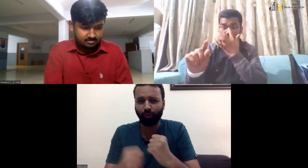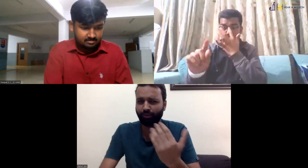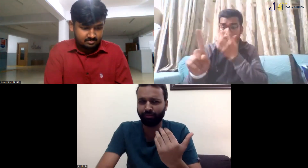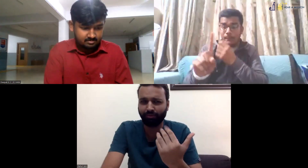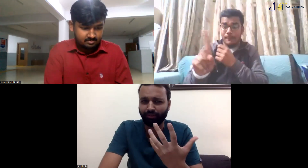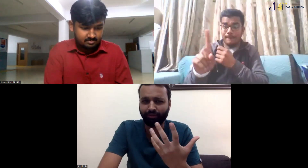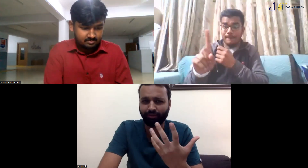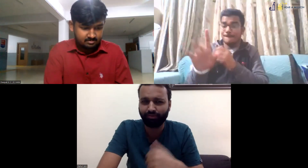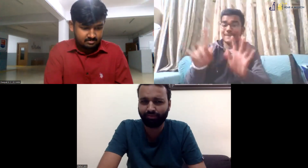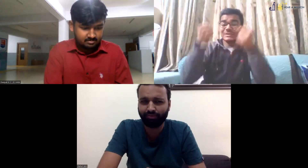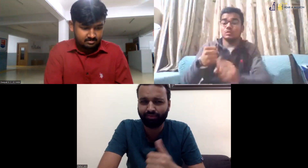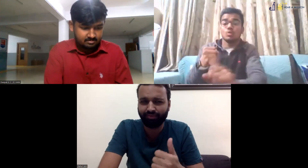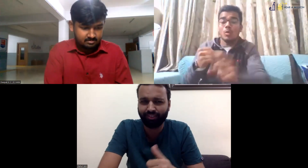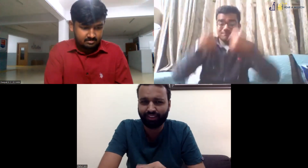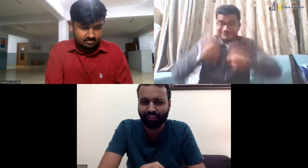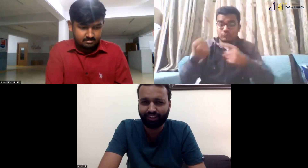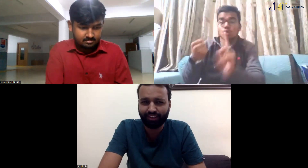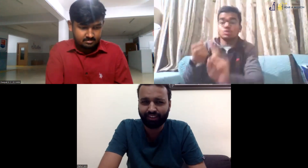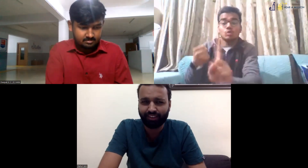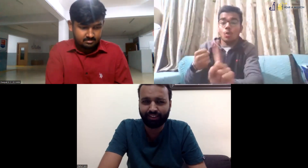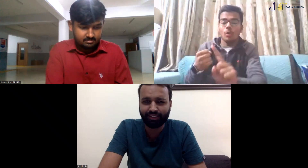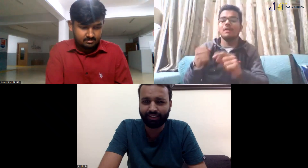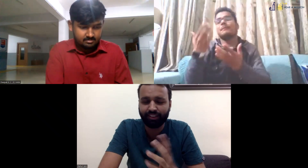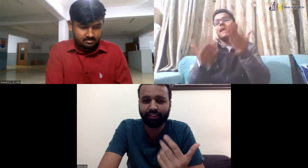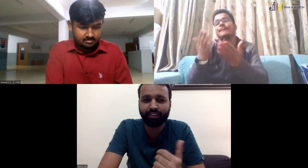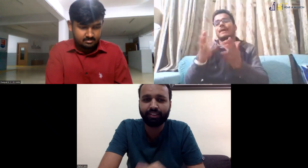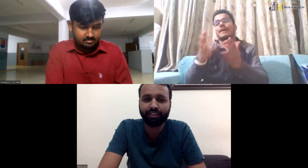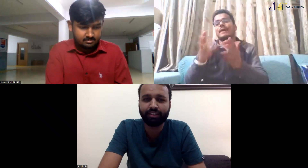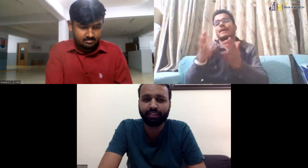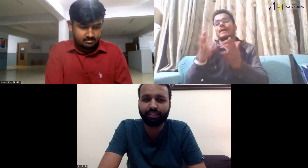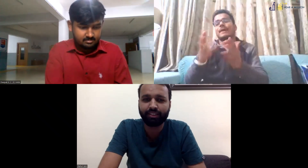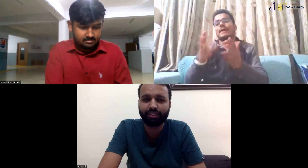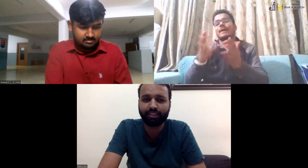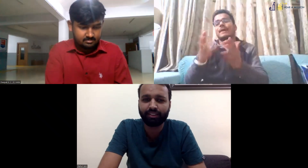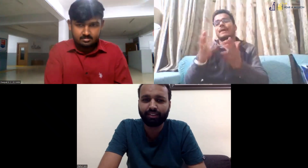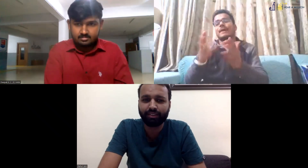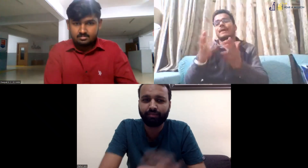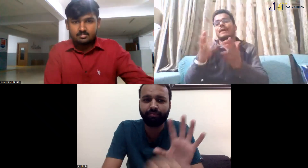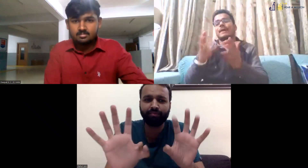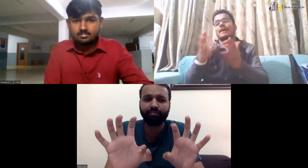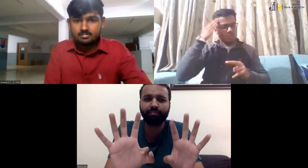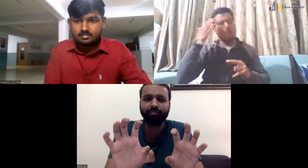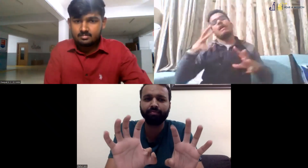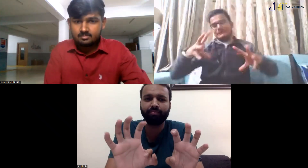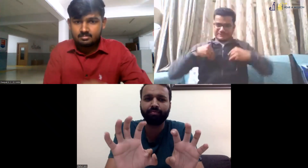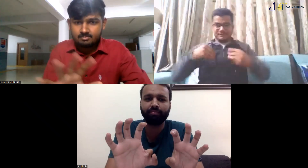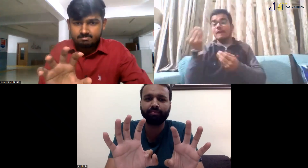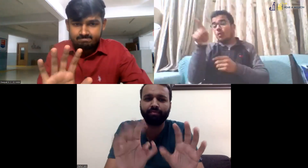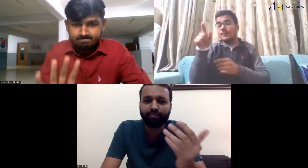think they would be that strict. Or, I mean, I think they should be. It's okay. Like, no, I don't